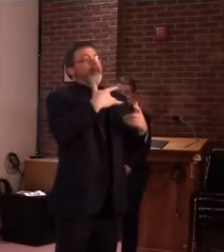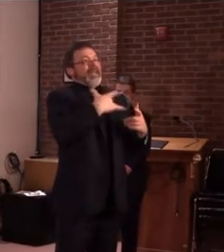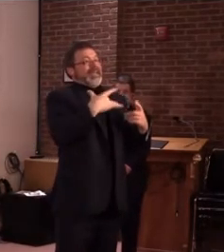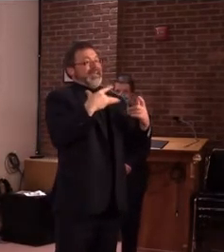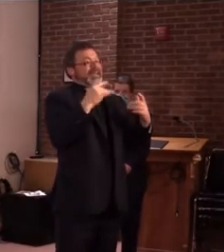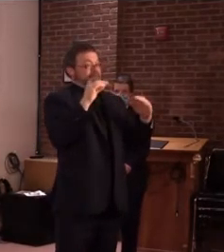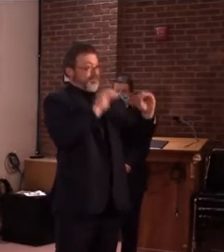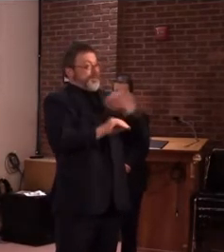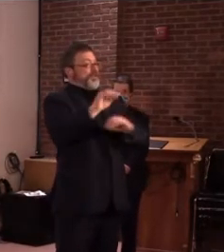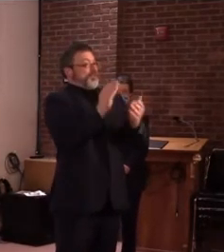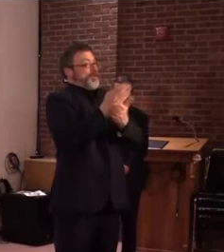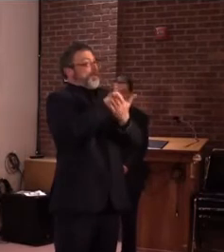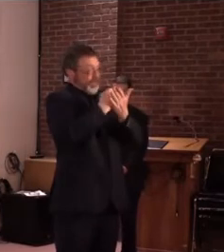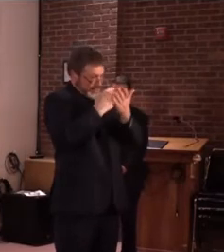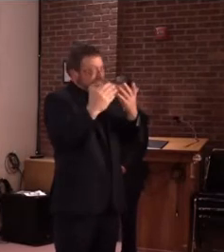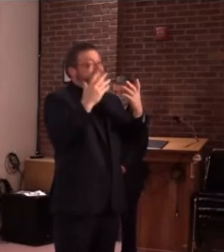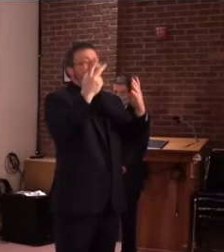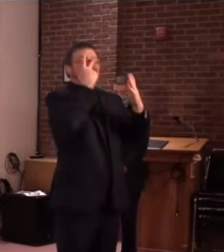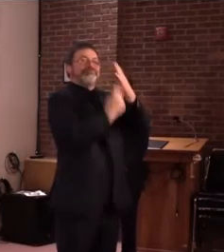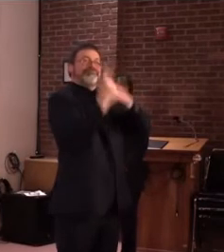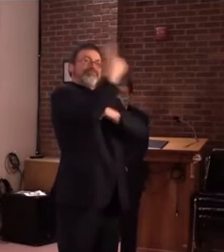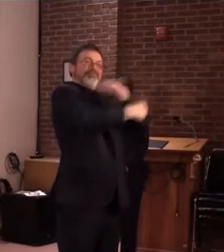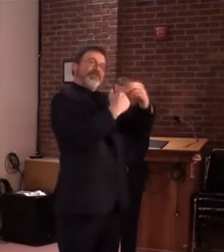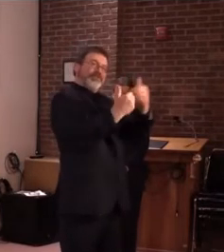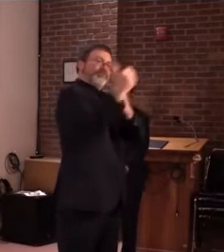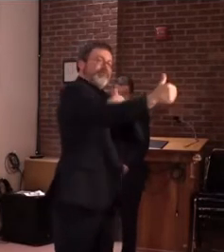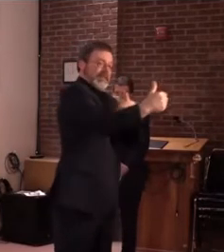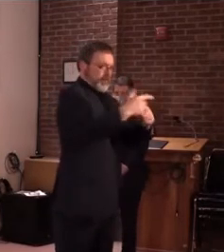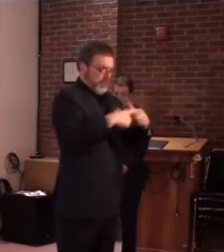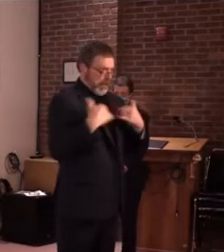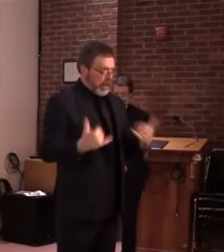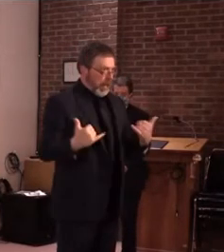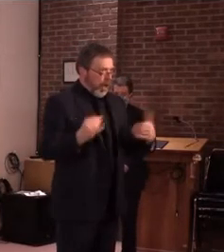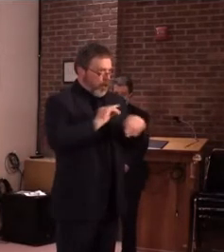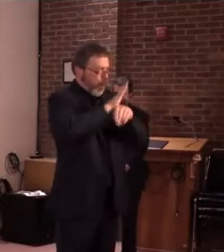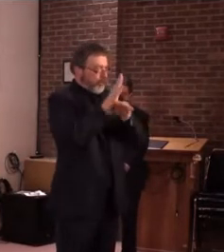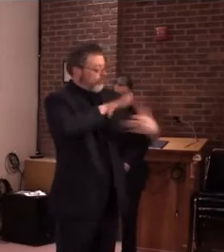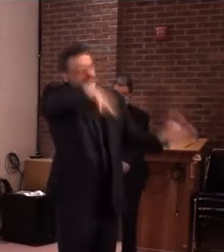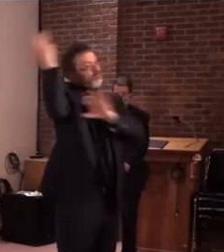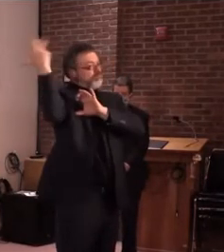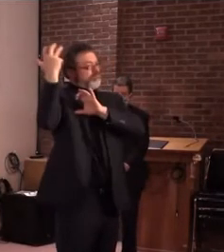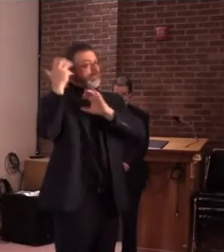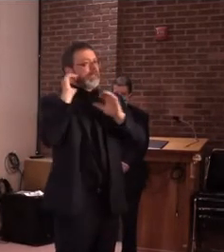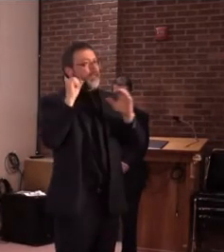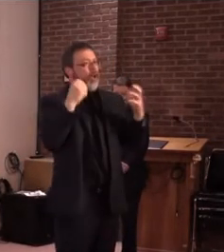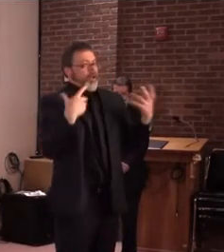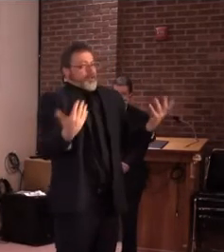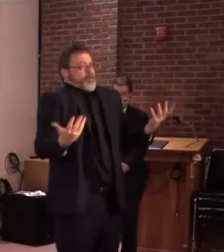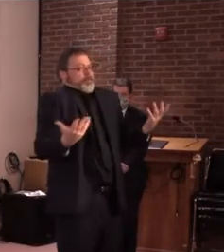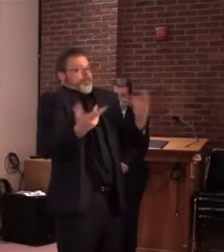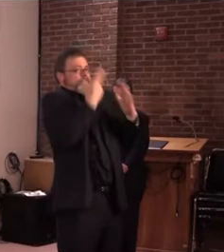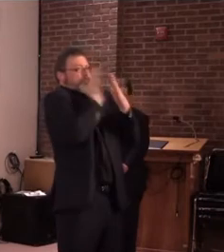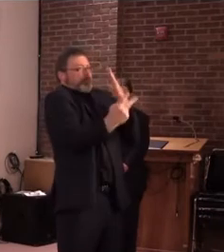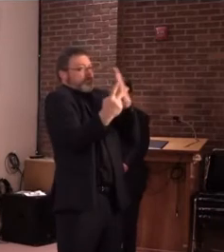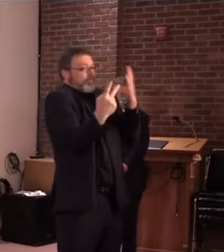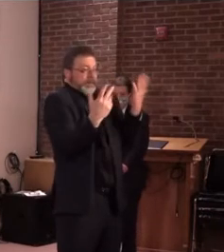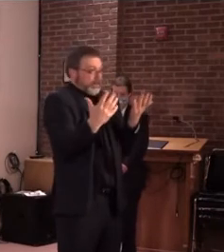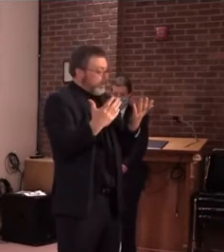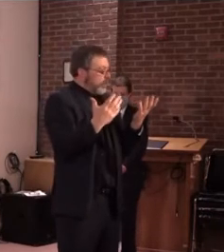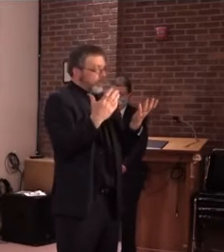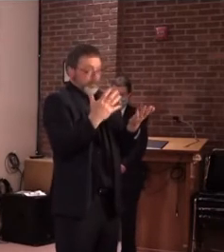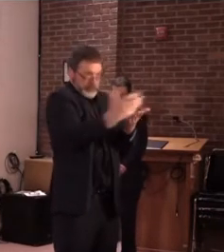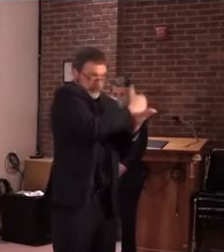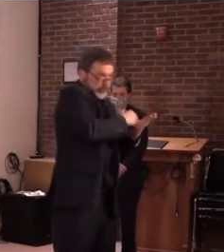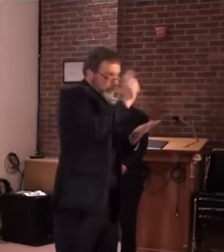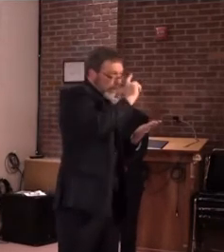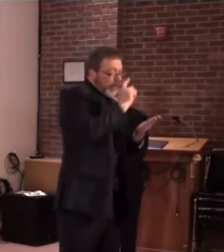the uncertainty of where we are with the pandemic, the uncertainty of our revenues, and the uncertainties around